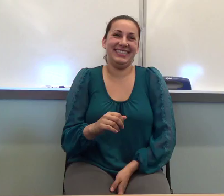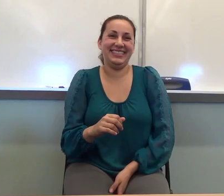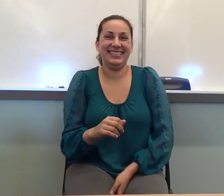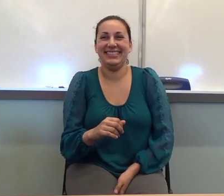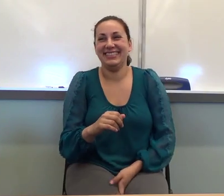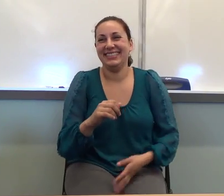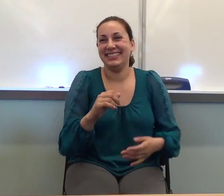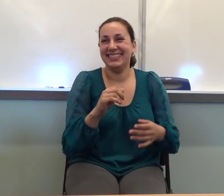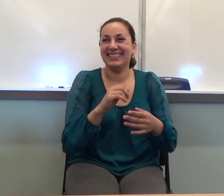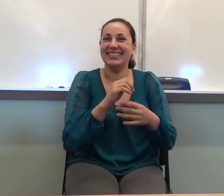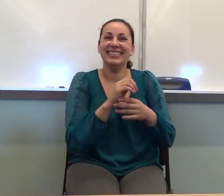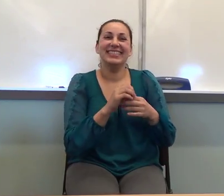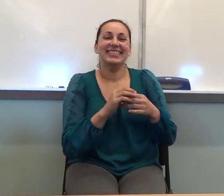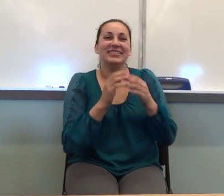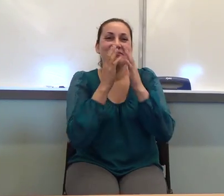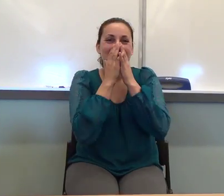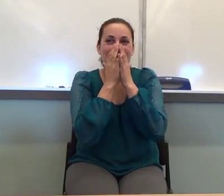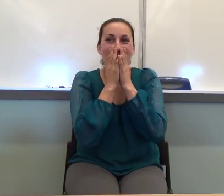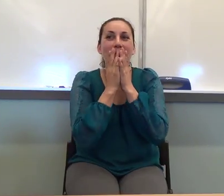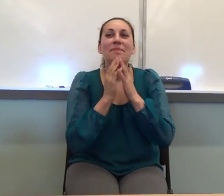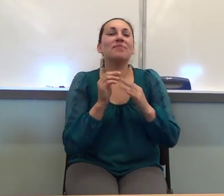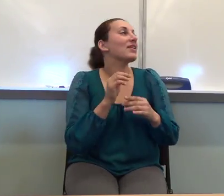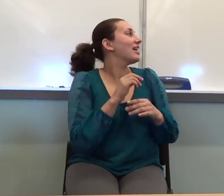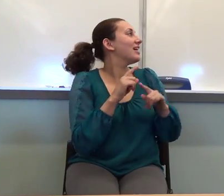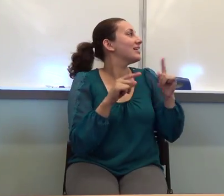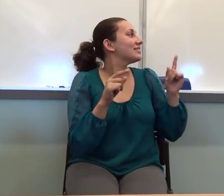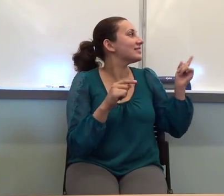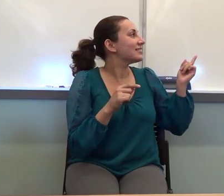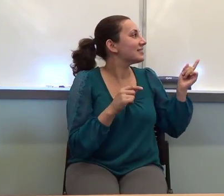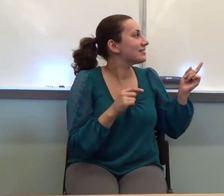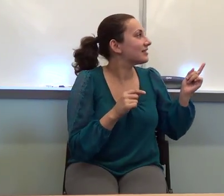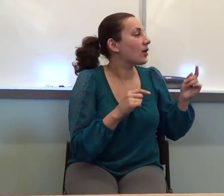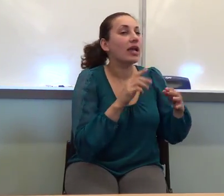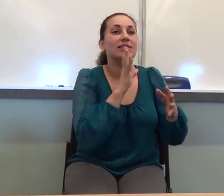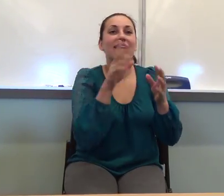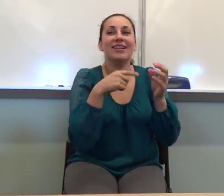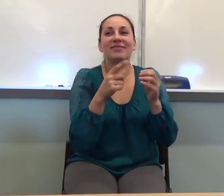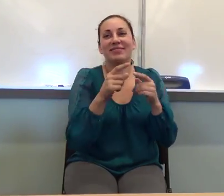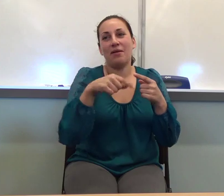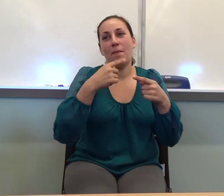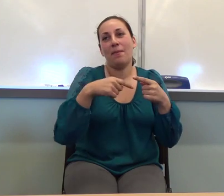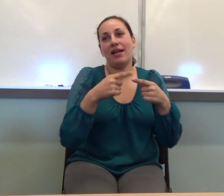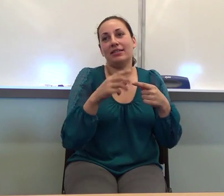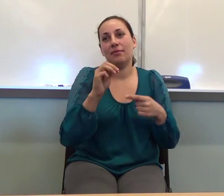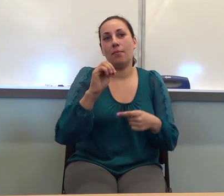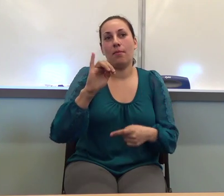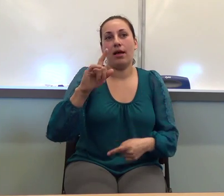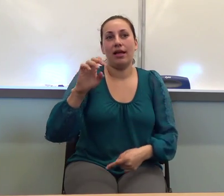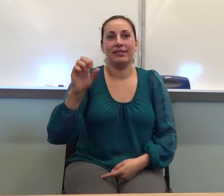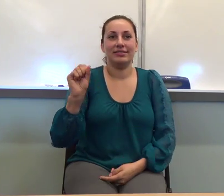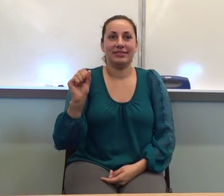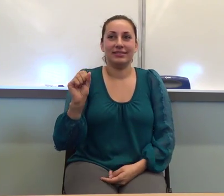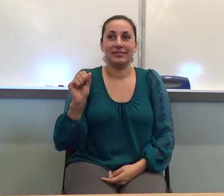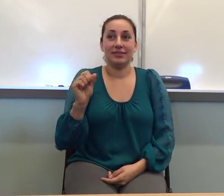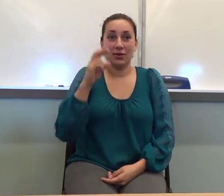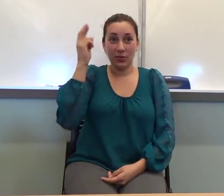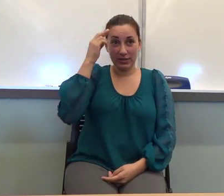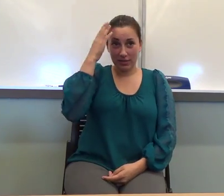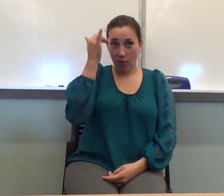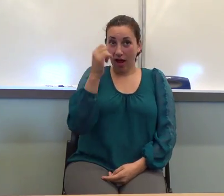333.2 miles over 14 gallons. Okay, the reason why it's not a unit rate is because